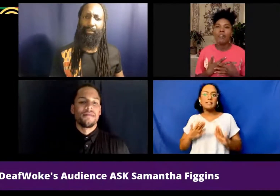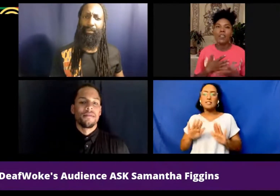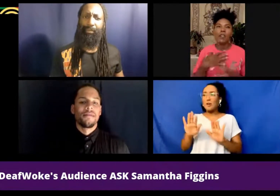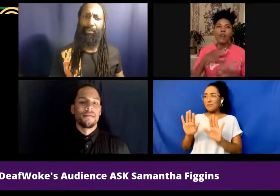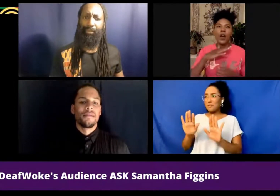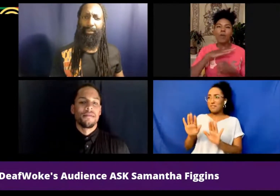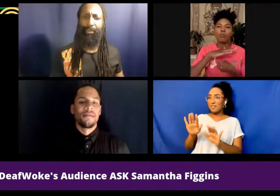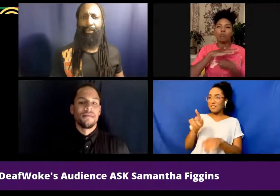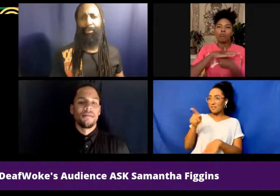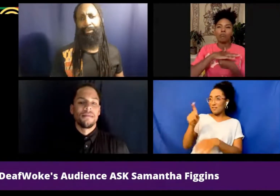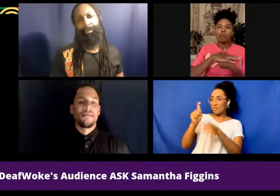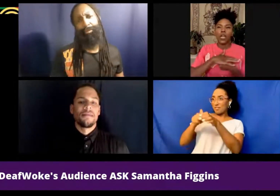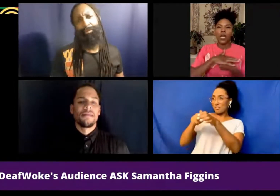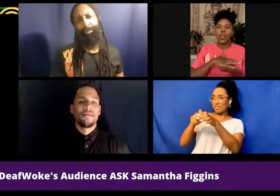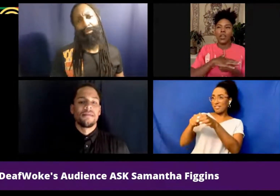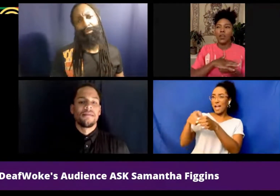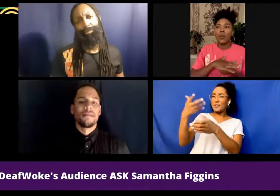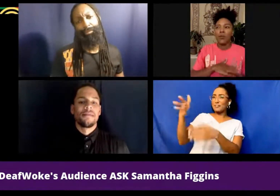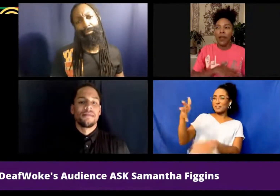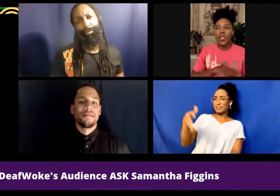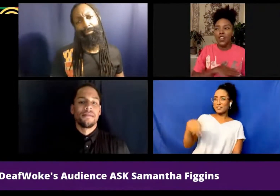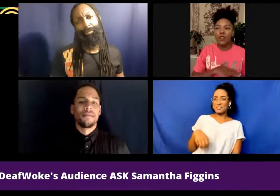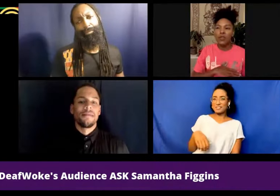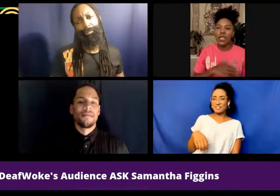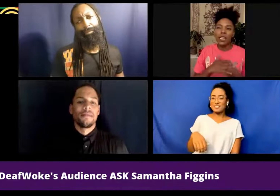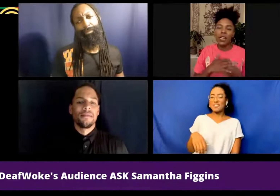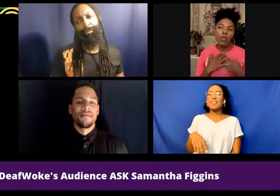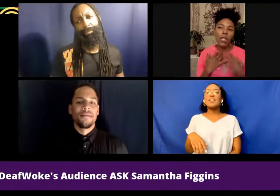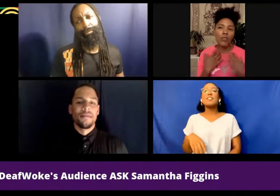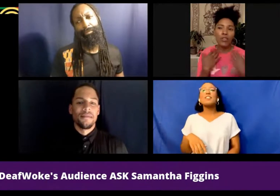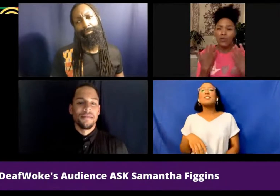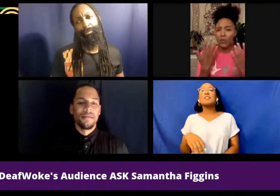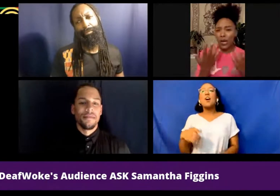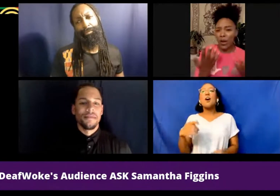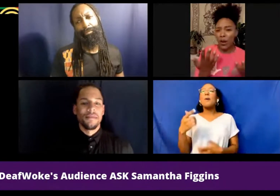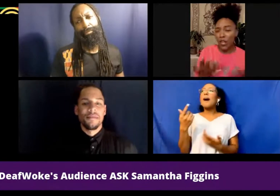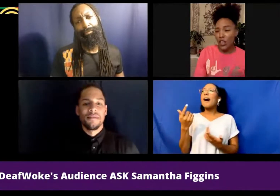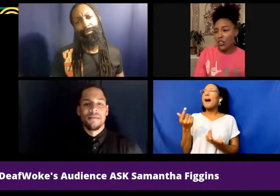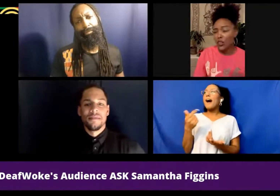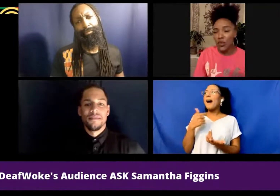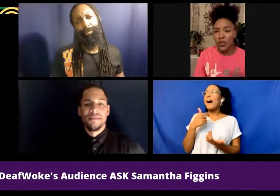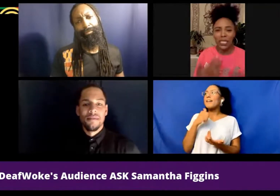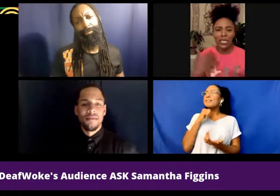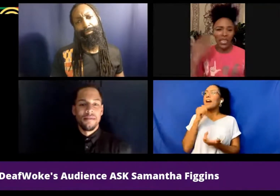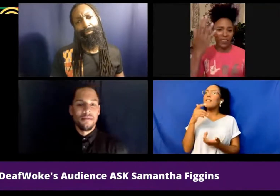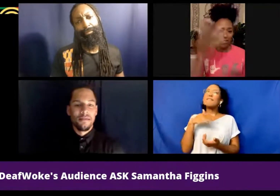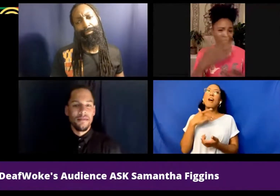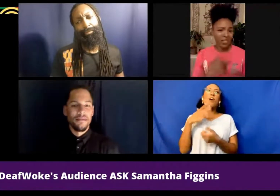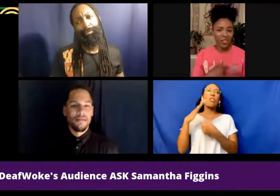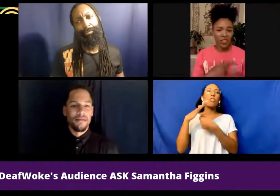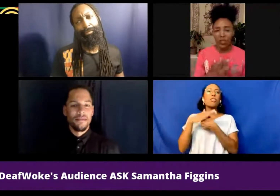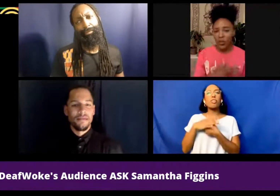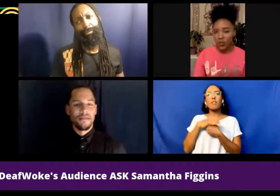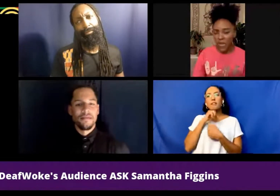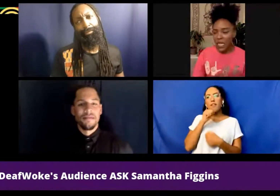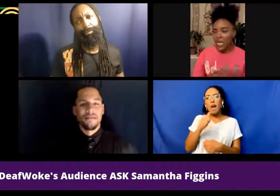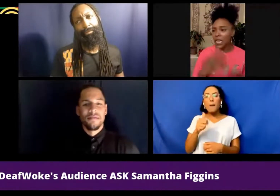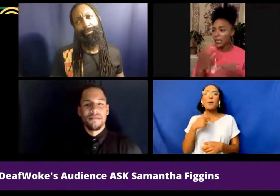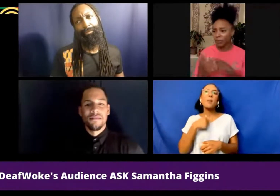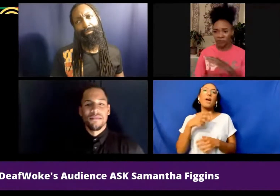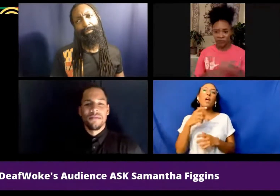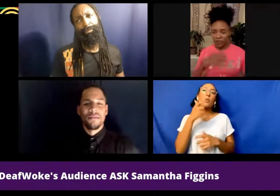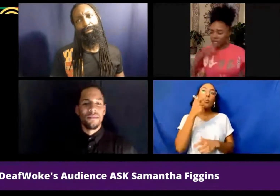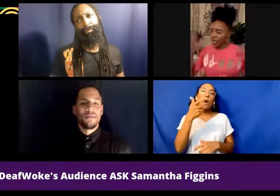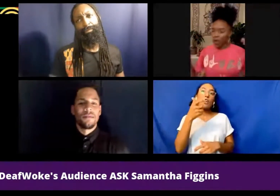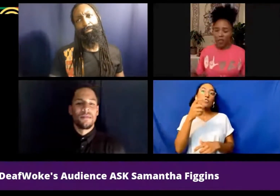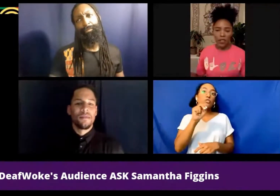I have really felt like an oppression really. Only like really when I look at the news and like, yeah, just the social